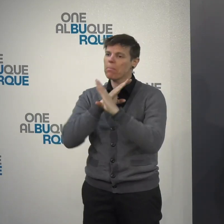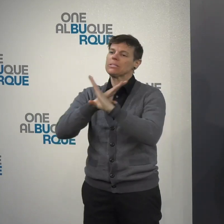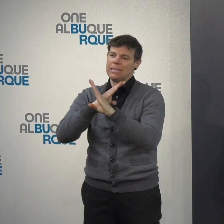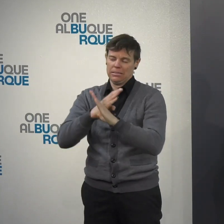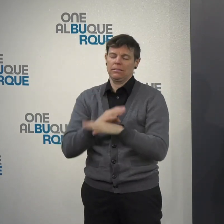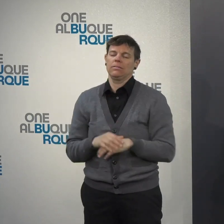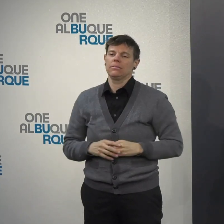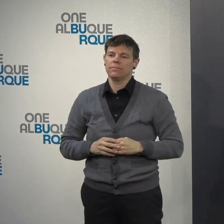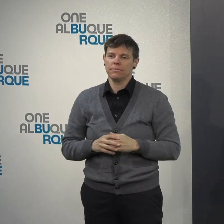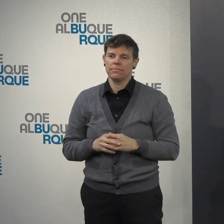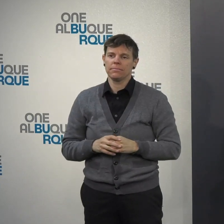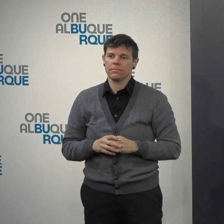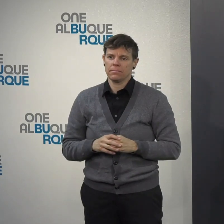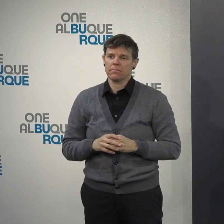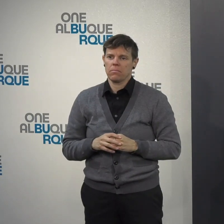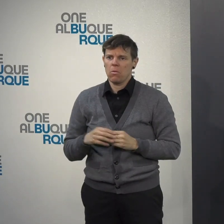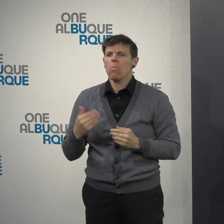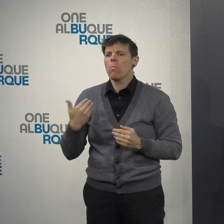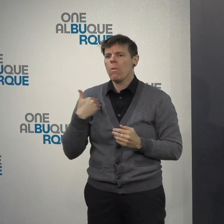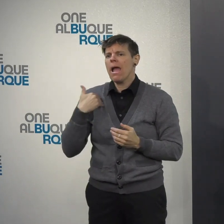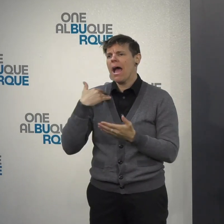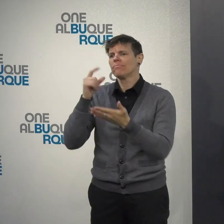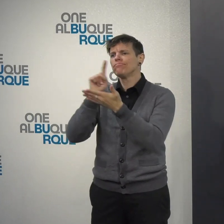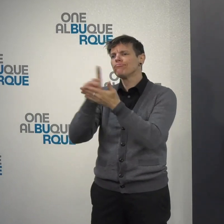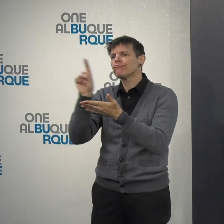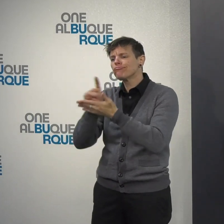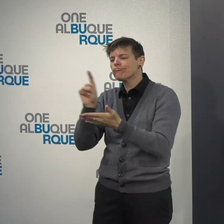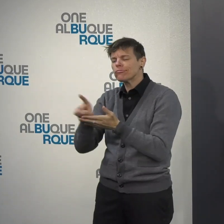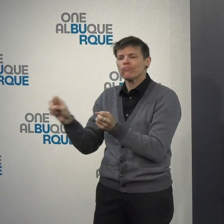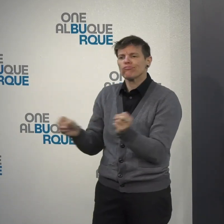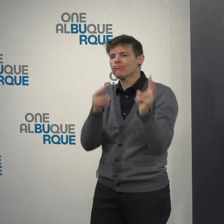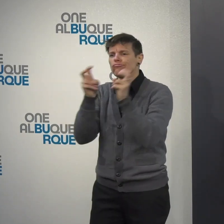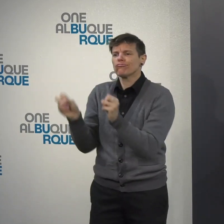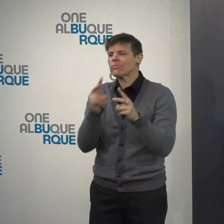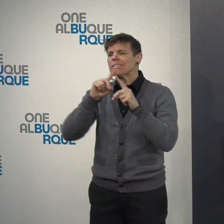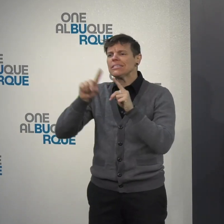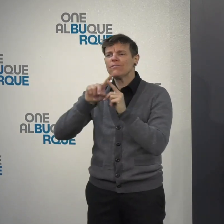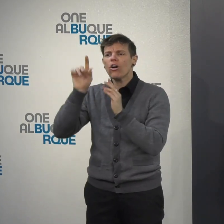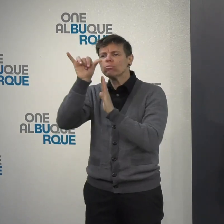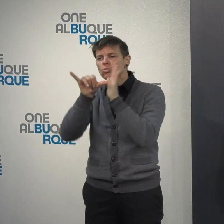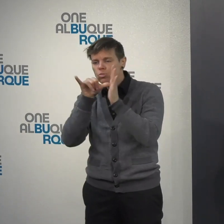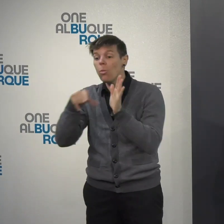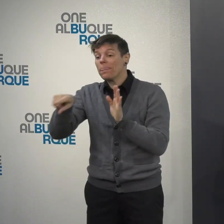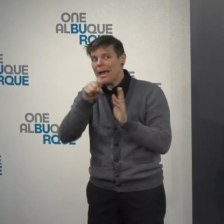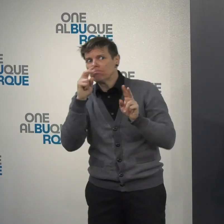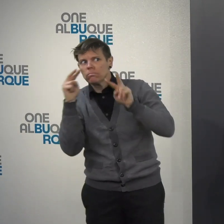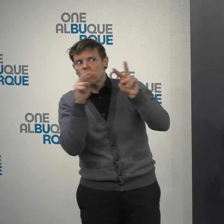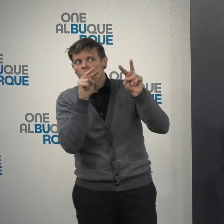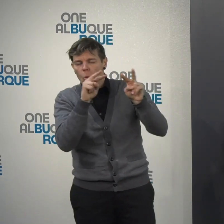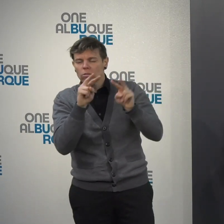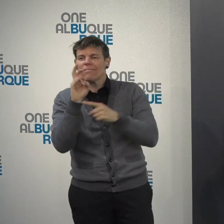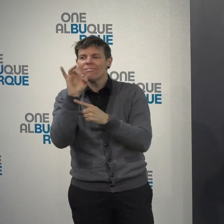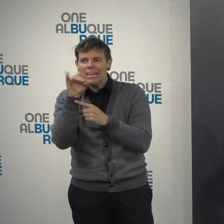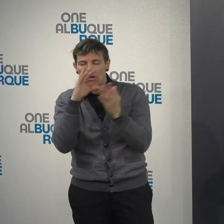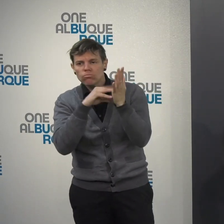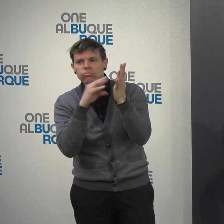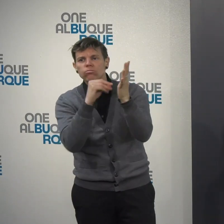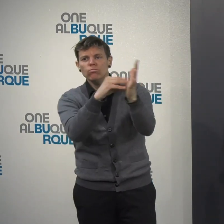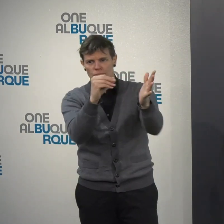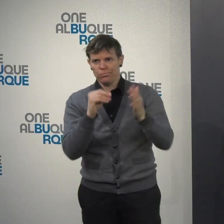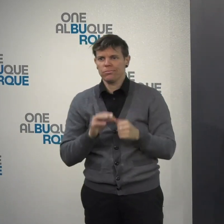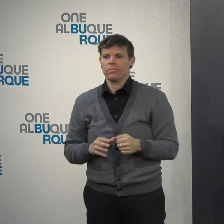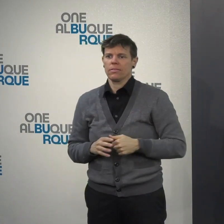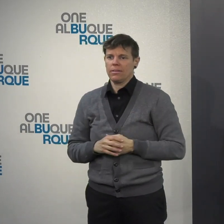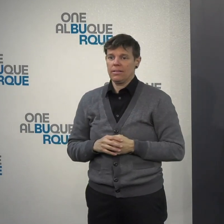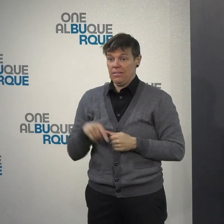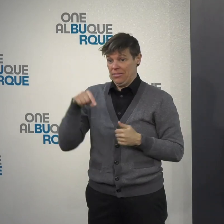to protect them and their families. We had an offender this weekend. They tracked down a sex offender who was known to keep rifles and body armor in his